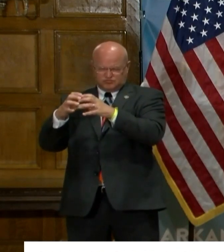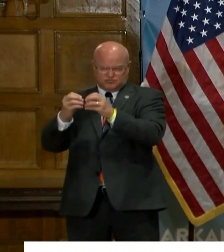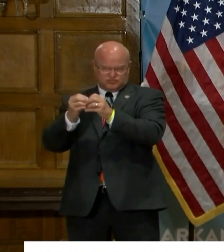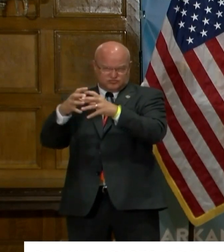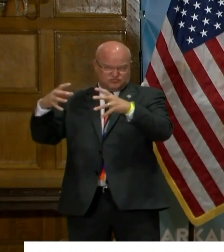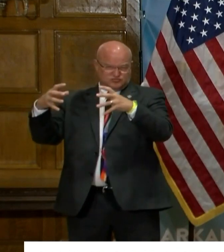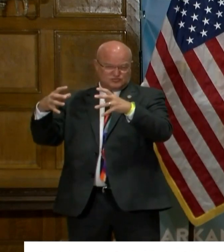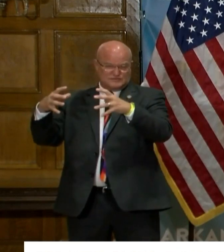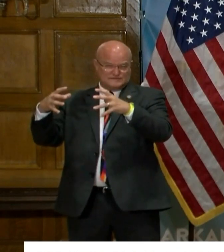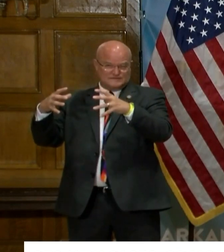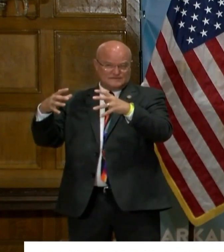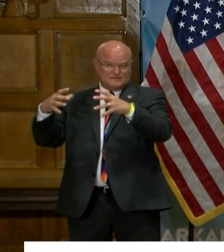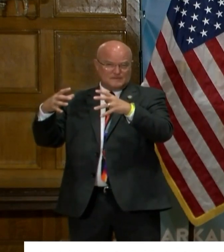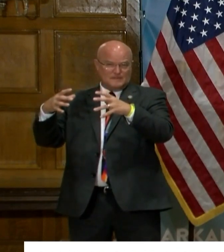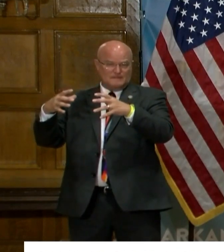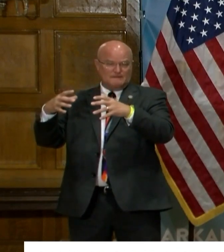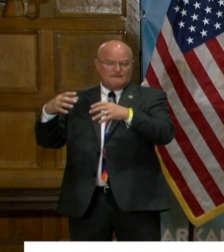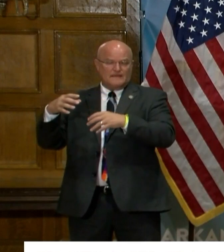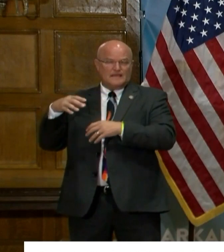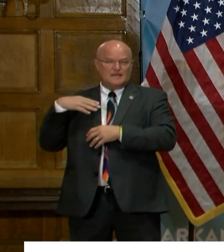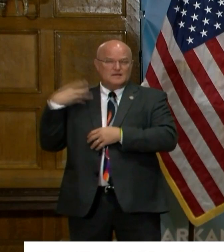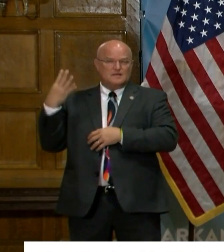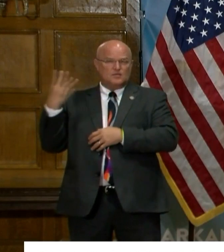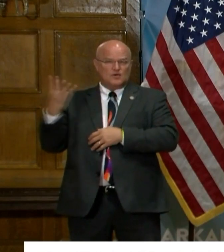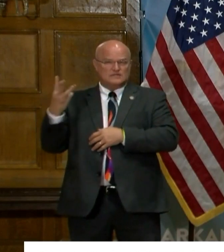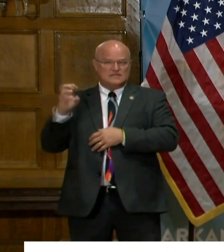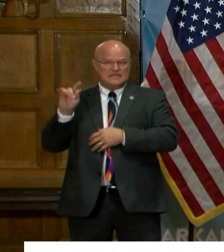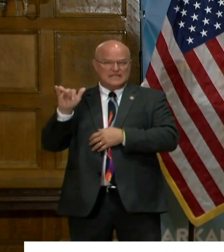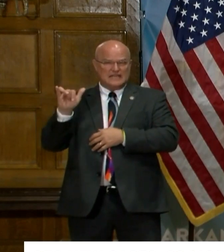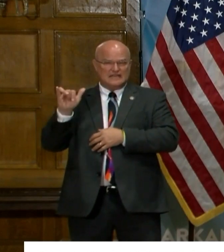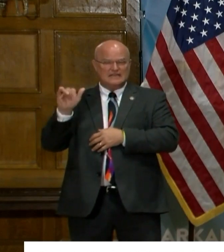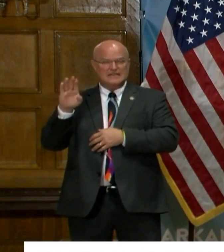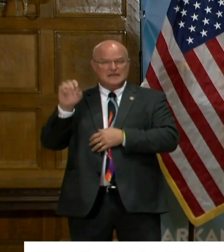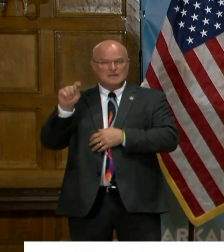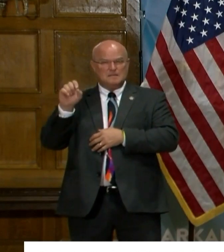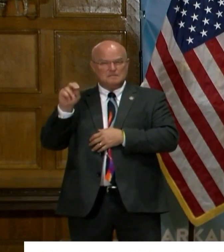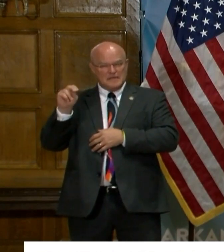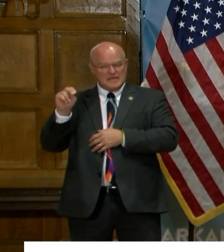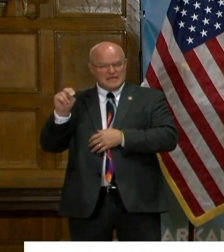Washington County, and you see the focused effort,